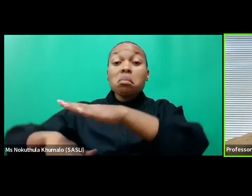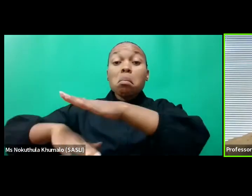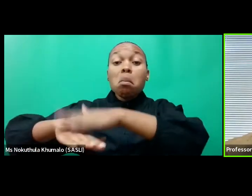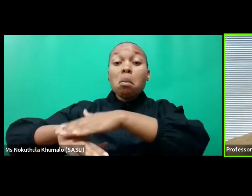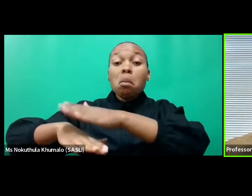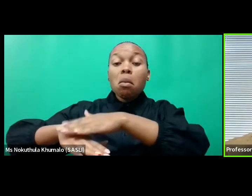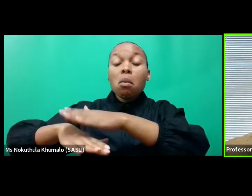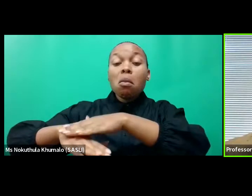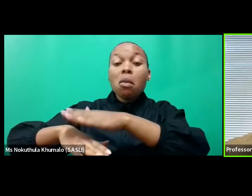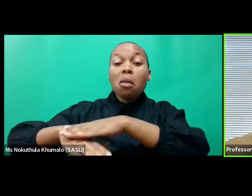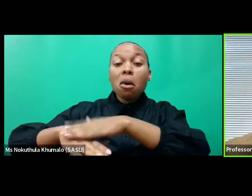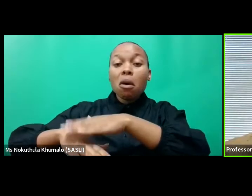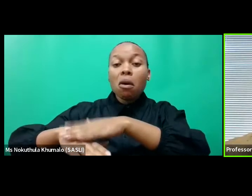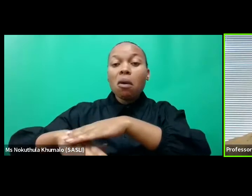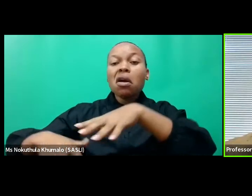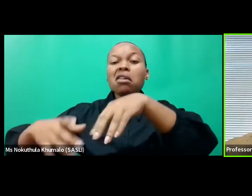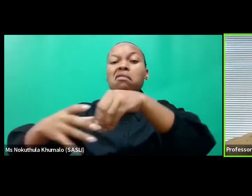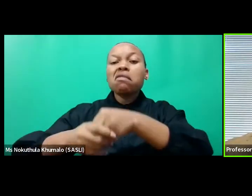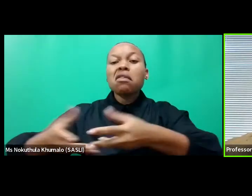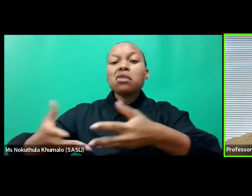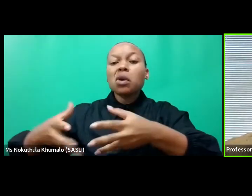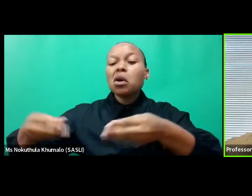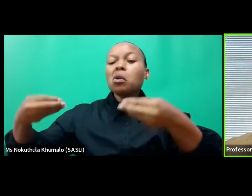Profit-making operations dominate the world,